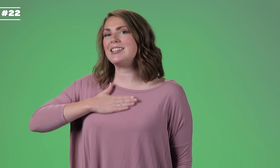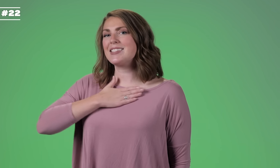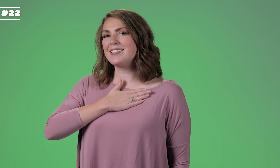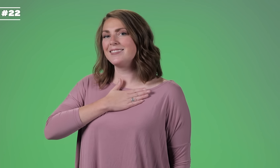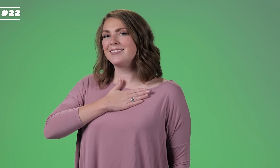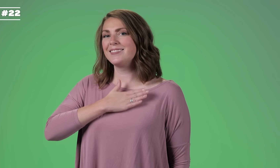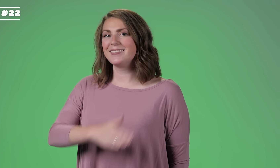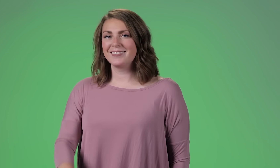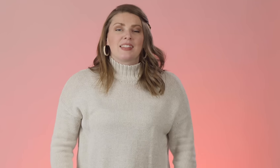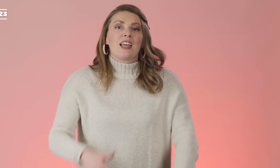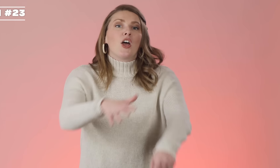Please.